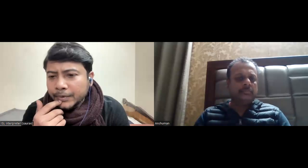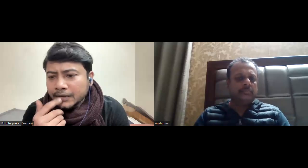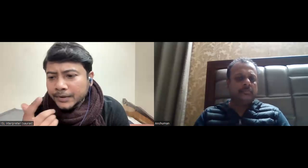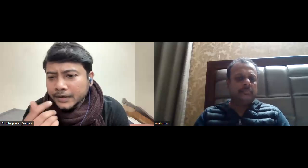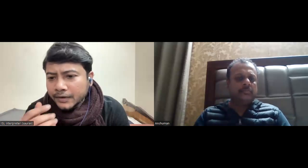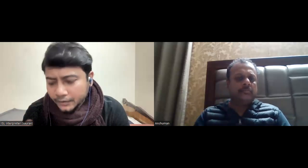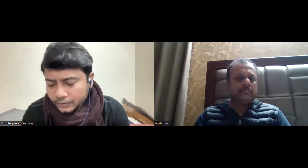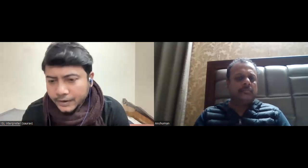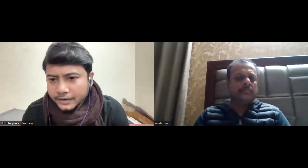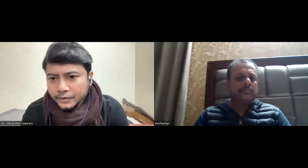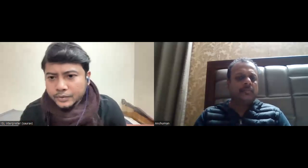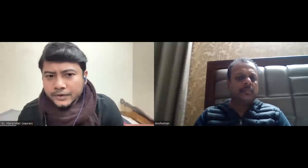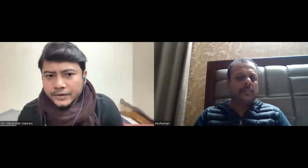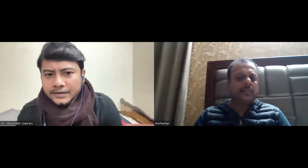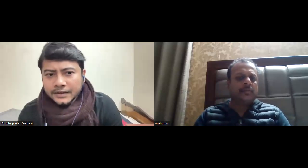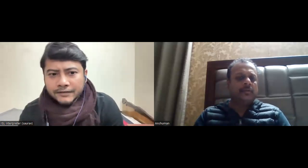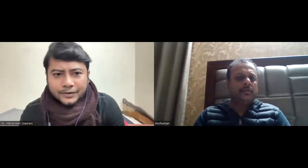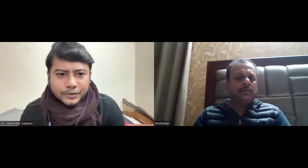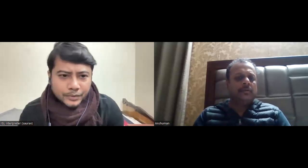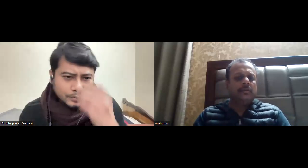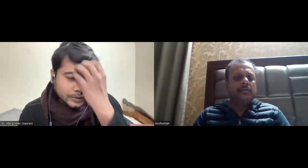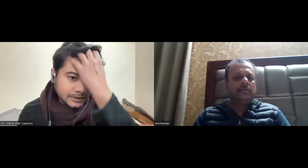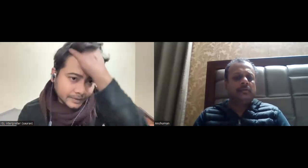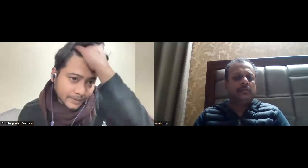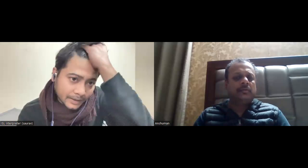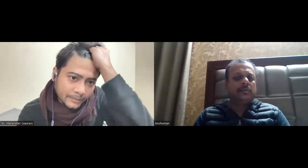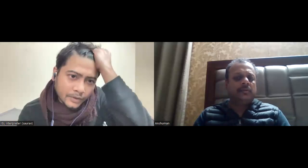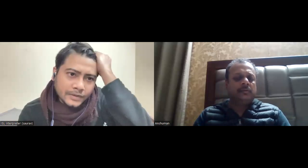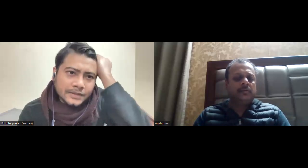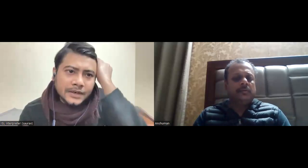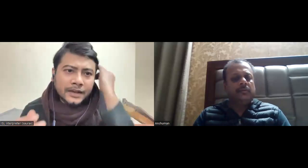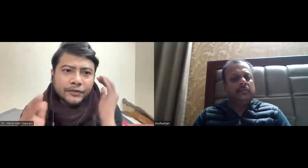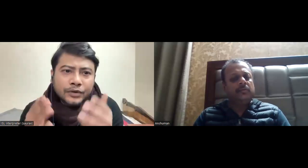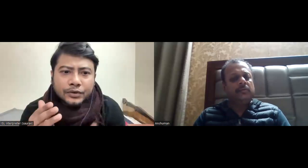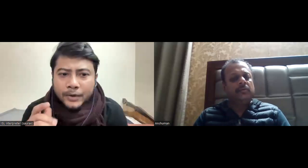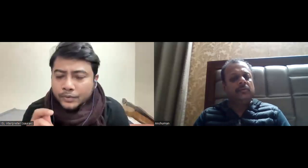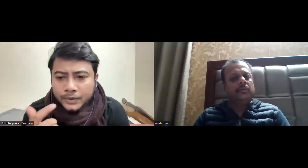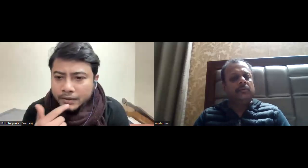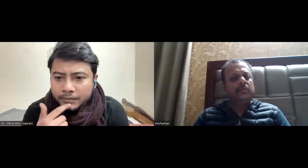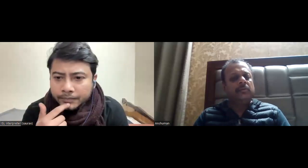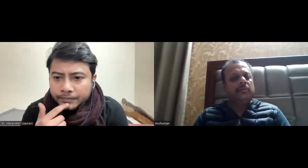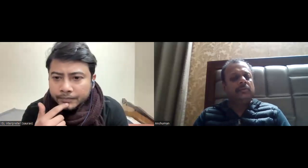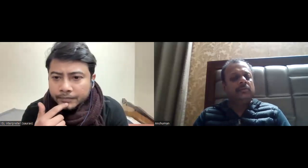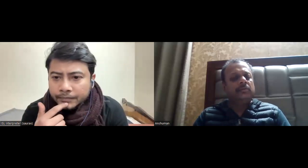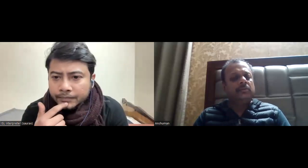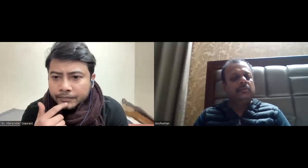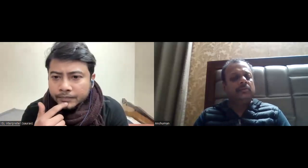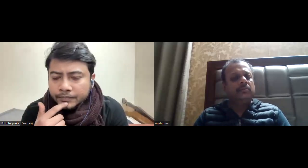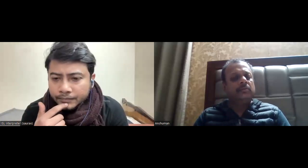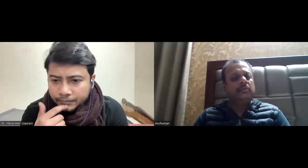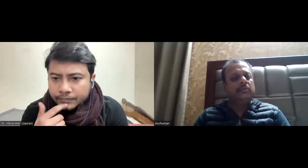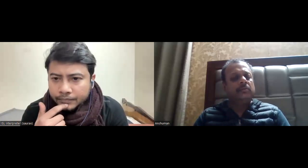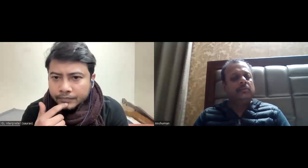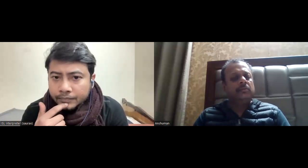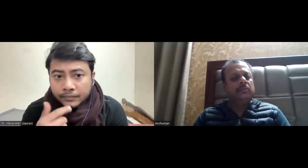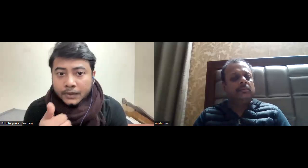if people ask me that why aren't you interested and why don't you want to know and stuff, I'm like, I'm not interested. I focus on my own work. She's